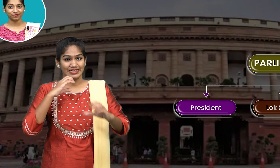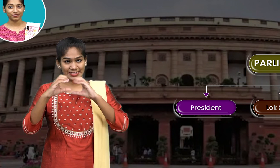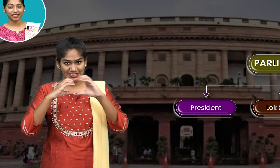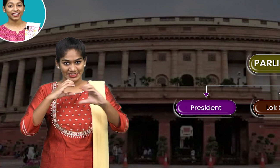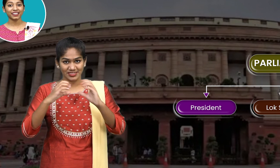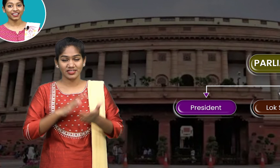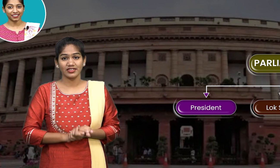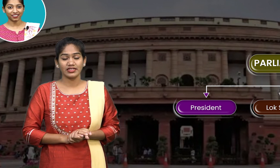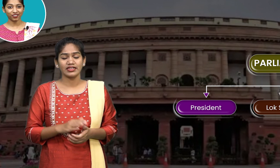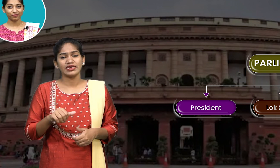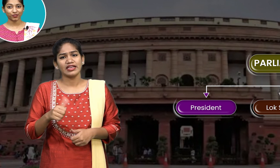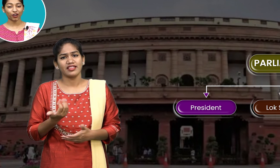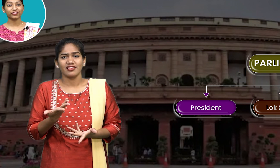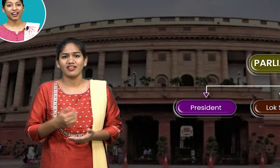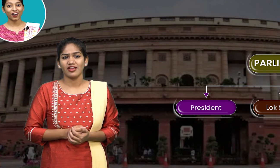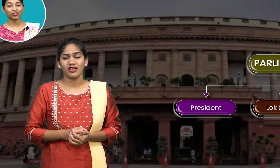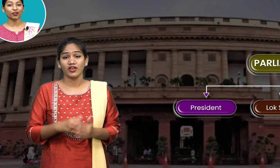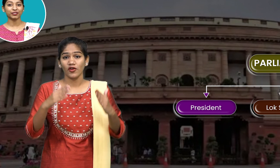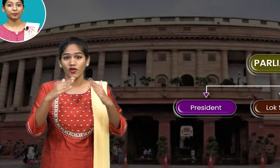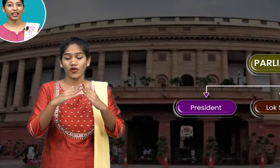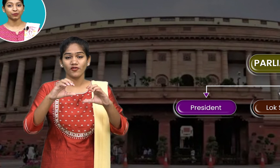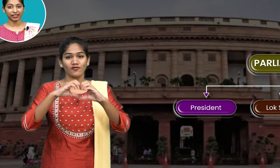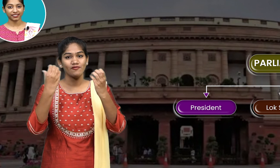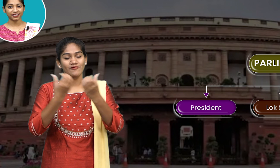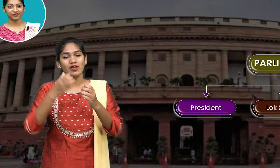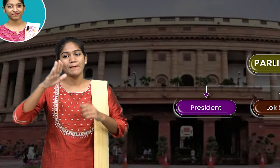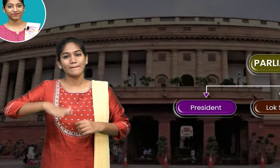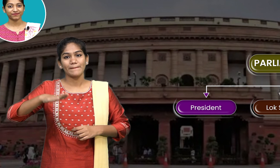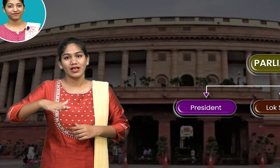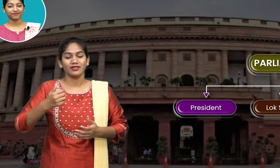discussion in either of the House of the Parliament.